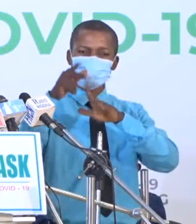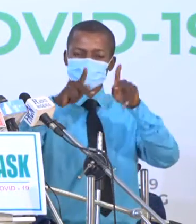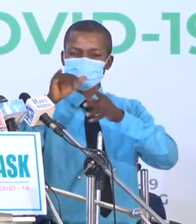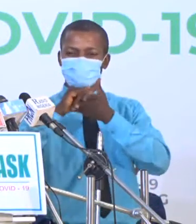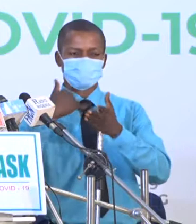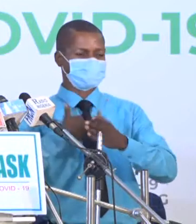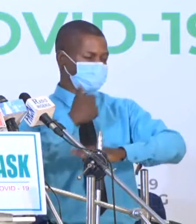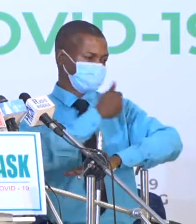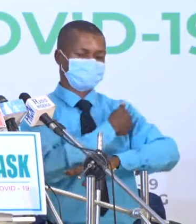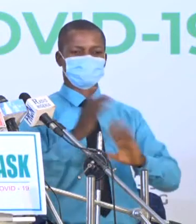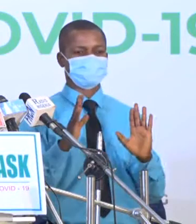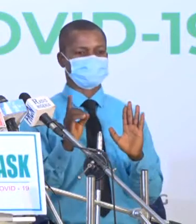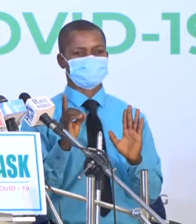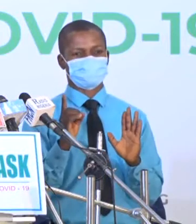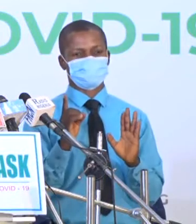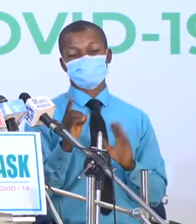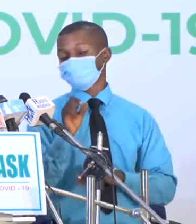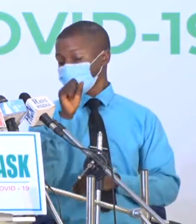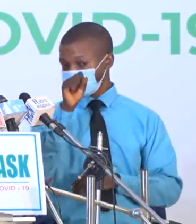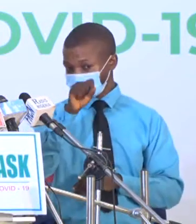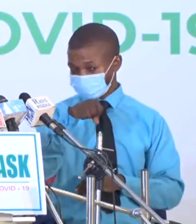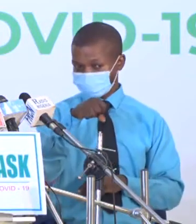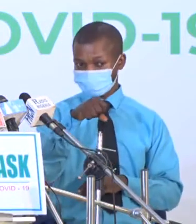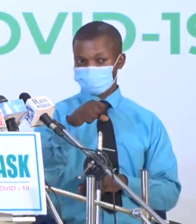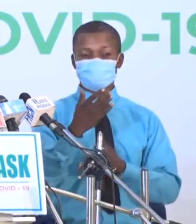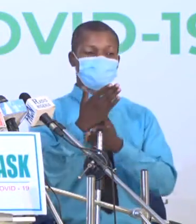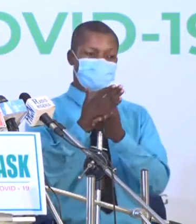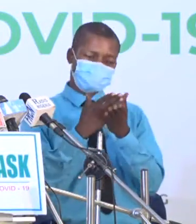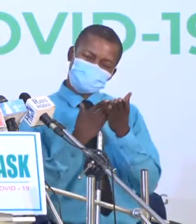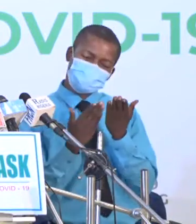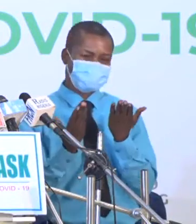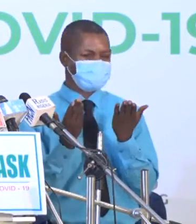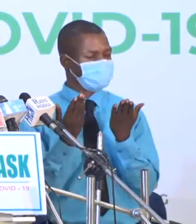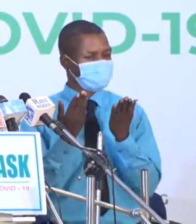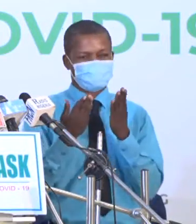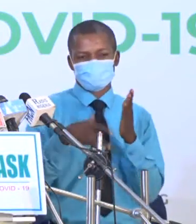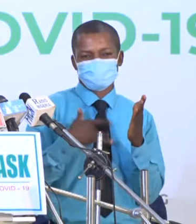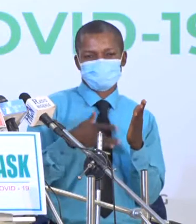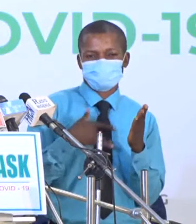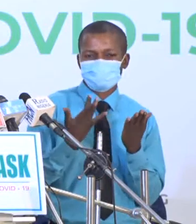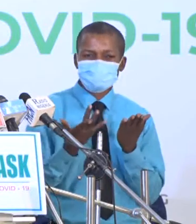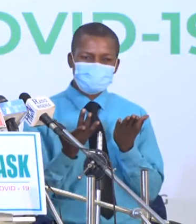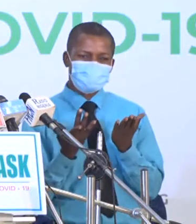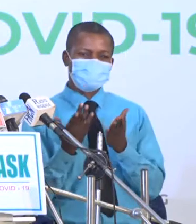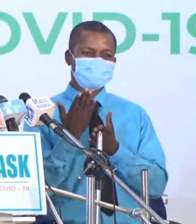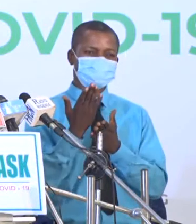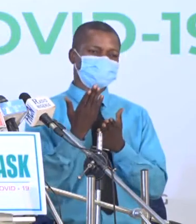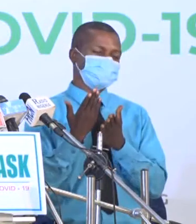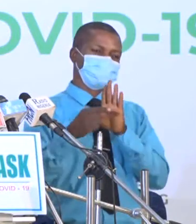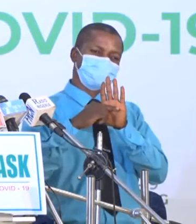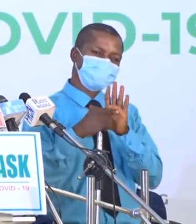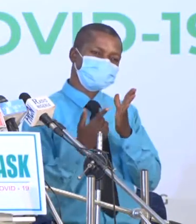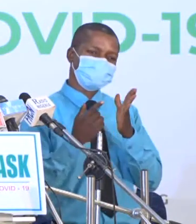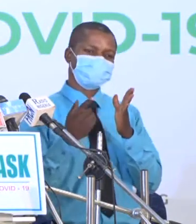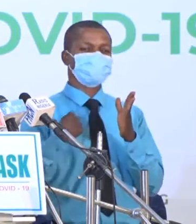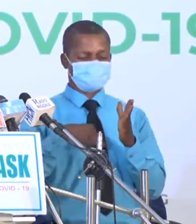vaccinated. Of course, mild side effects such as pain and swelling at the site of the vaccination